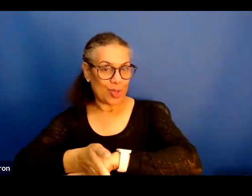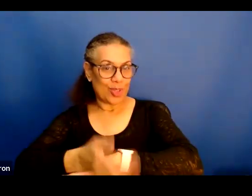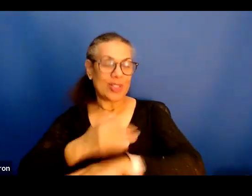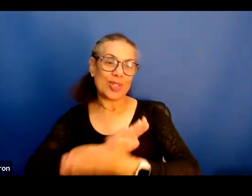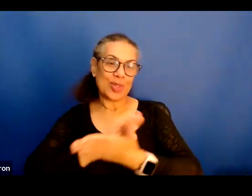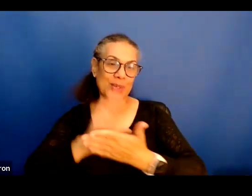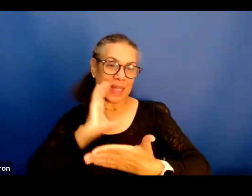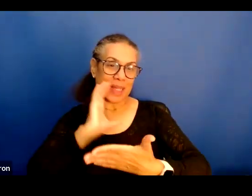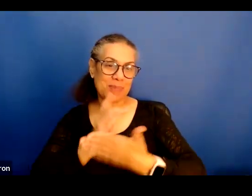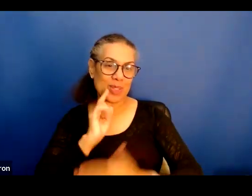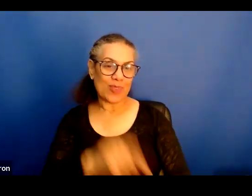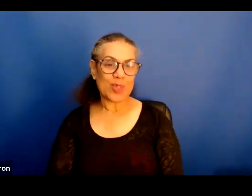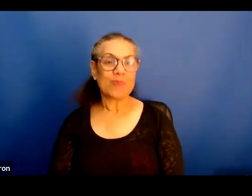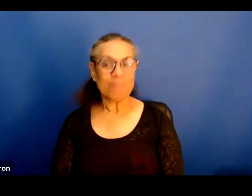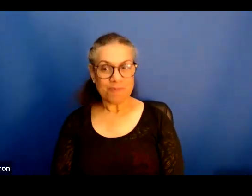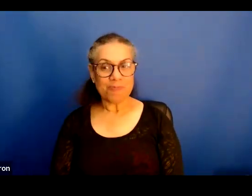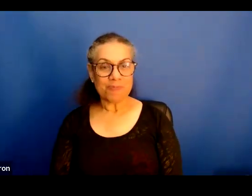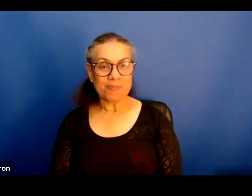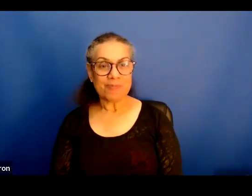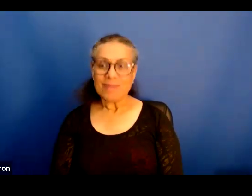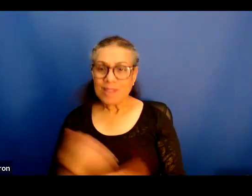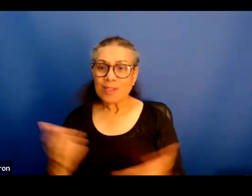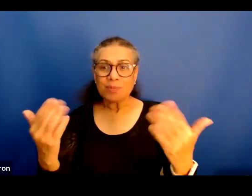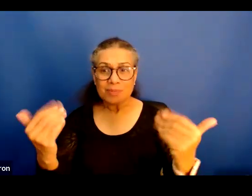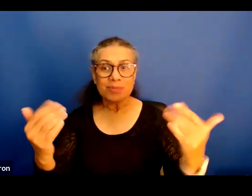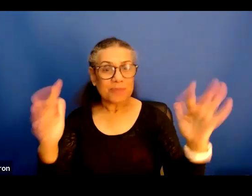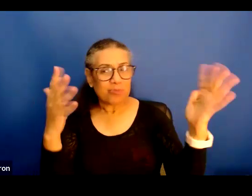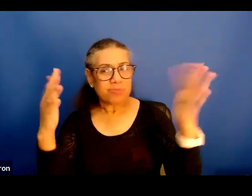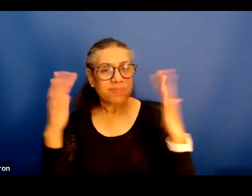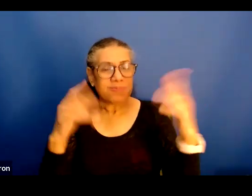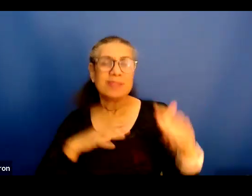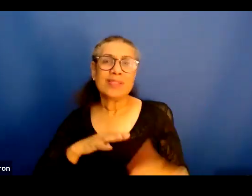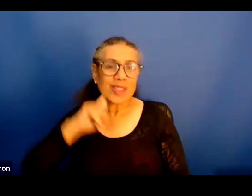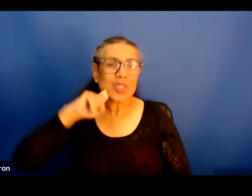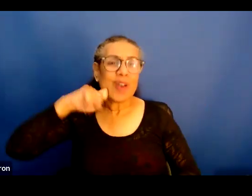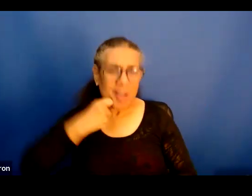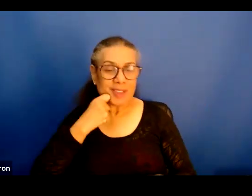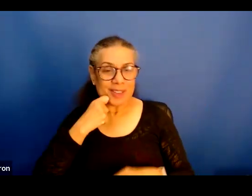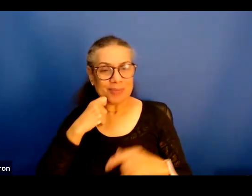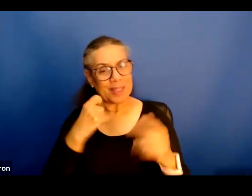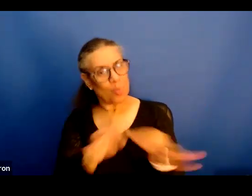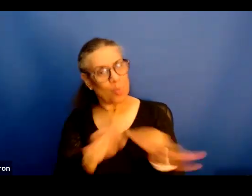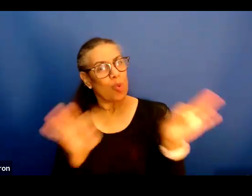nice picture for you, okay? And you guys can clap like crazy because she's awesome and deserves this award.